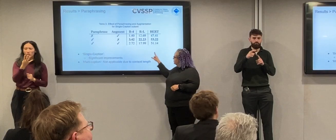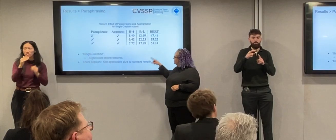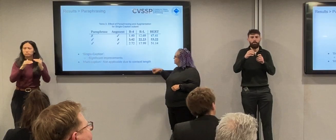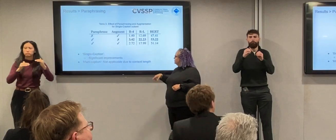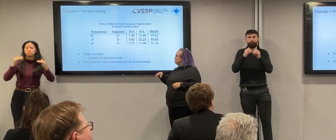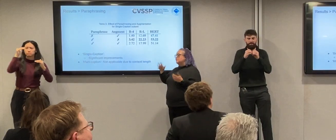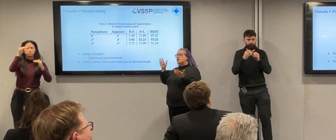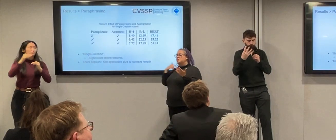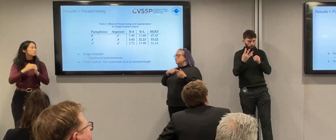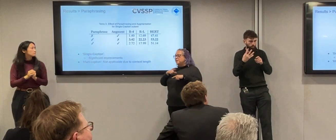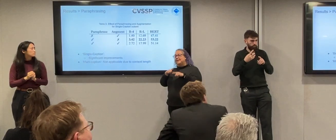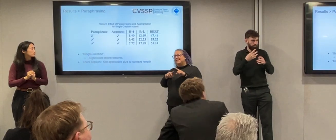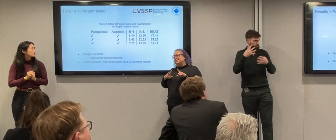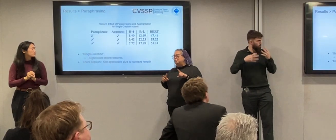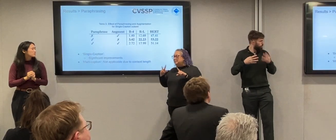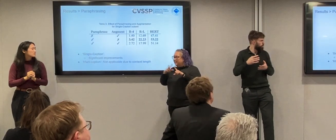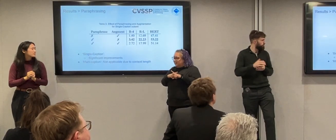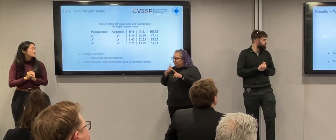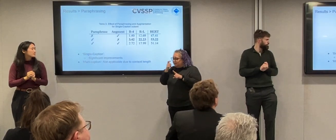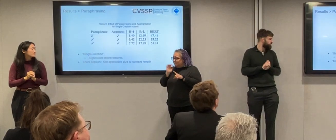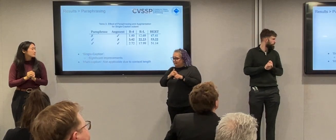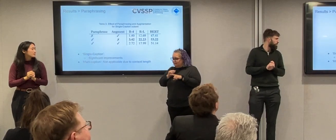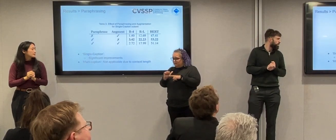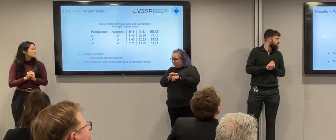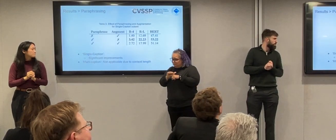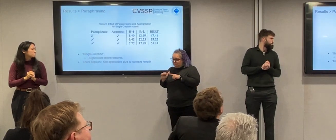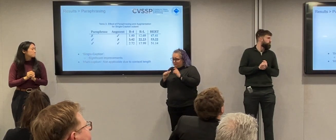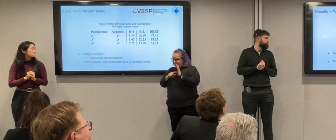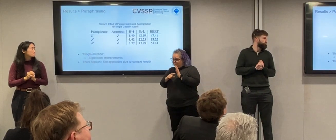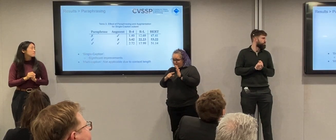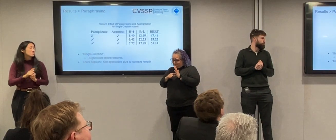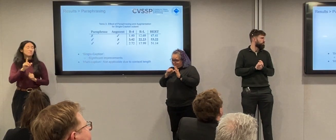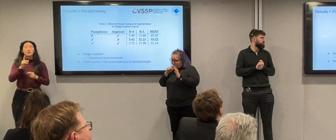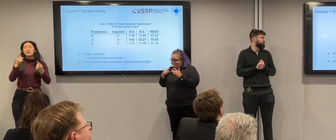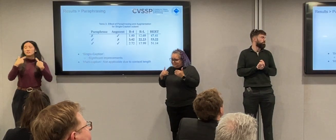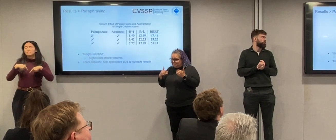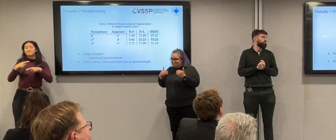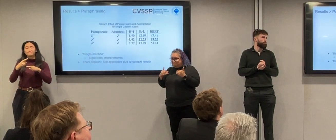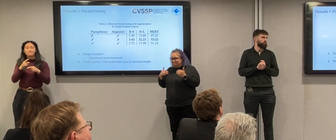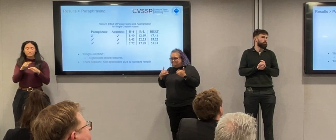While we cannot apply this because our trained model does not